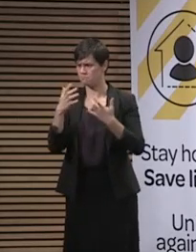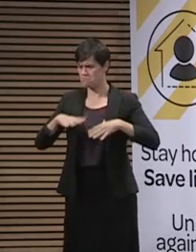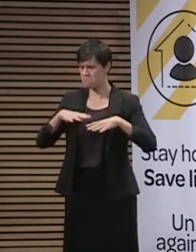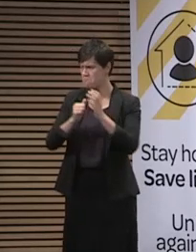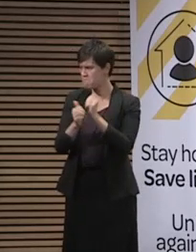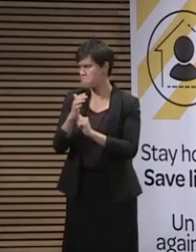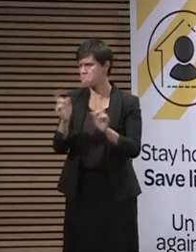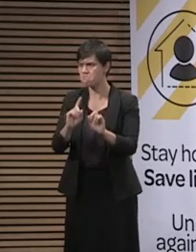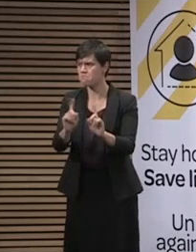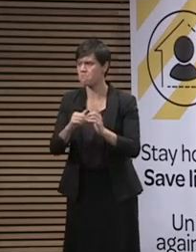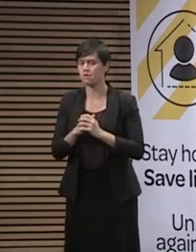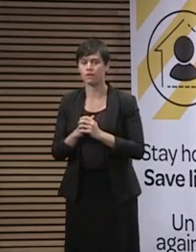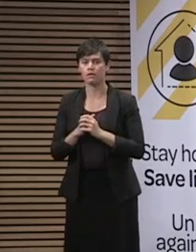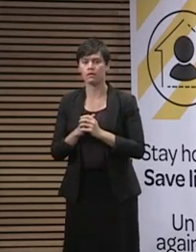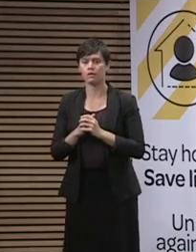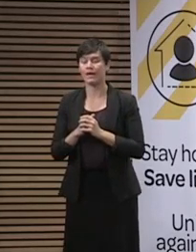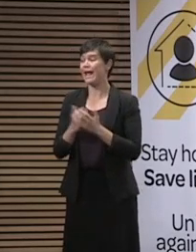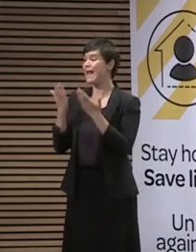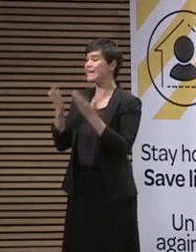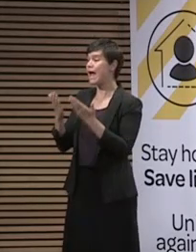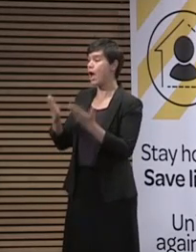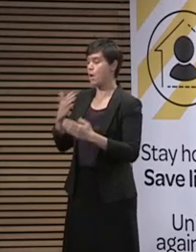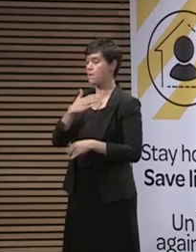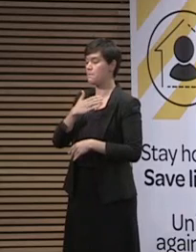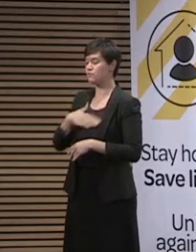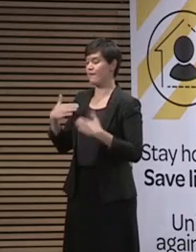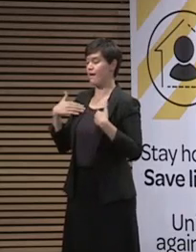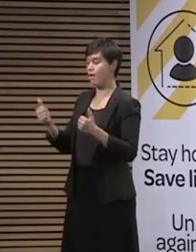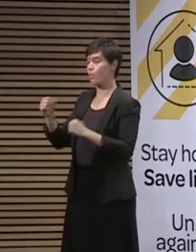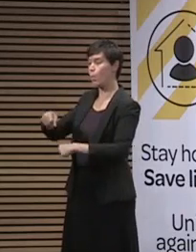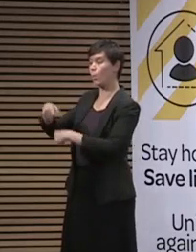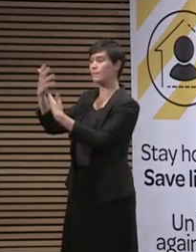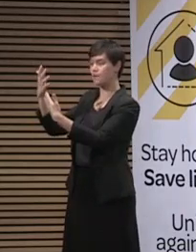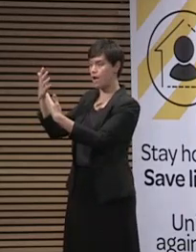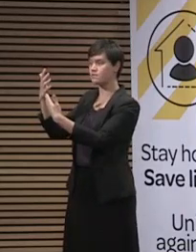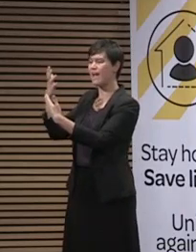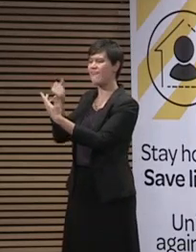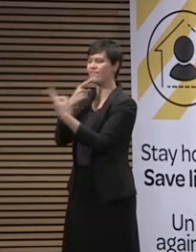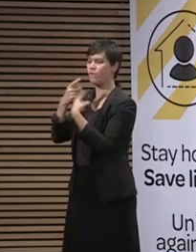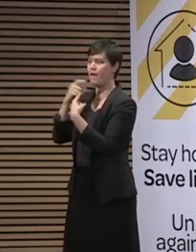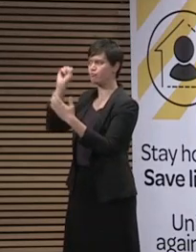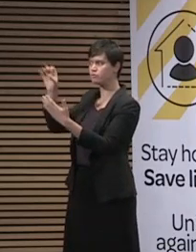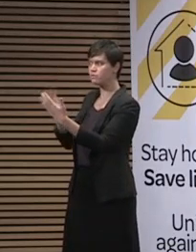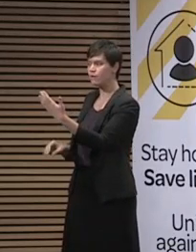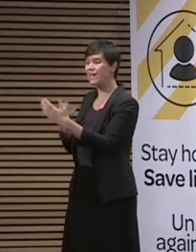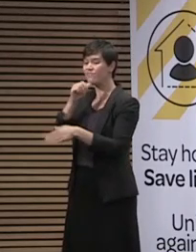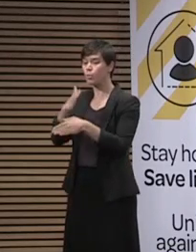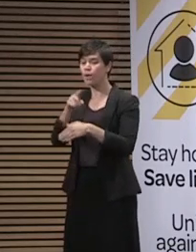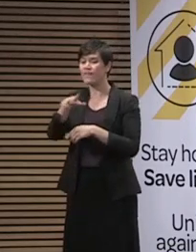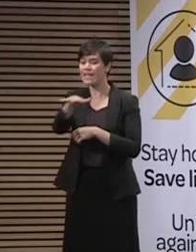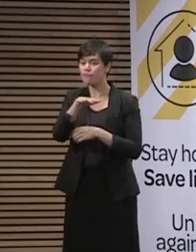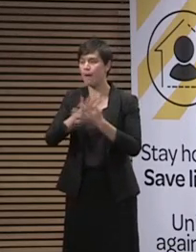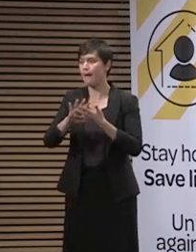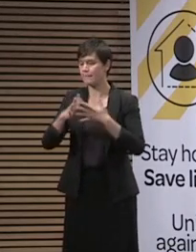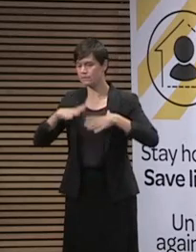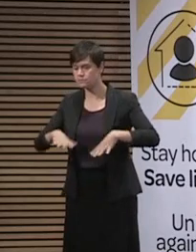the COVID-19 and the Ministry of Health website now around what PPE people should be using in different clinical situations and